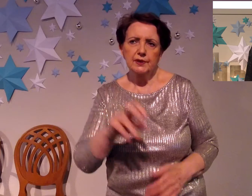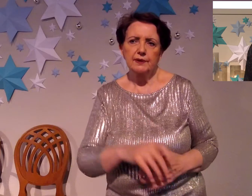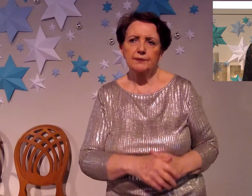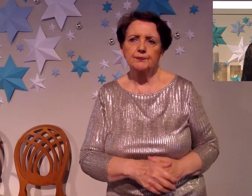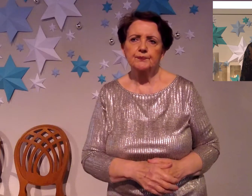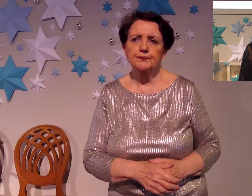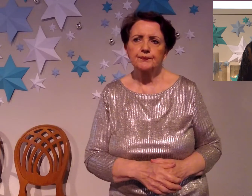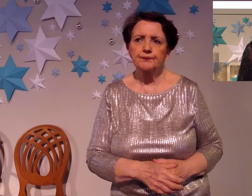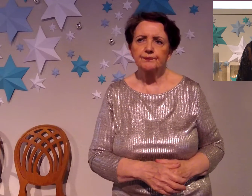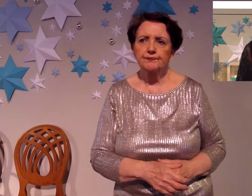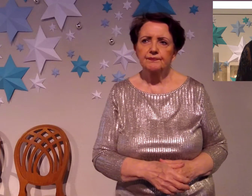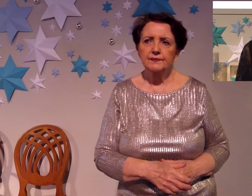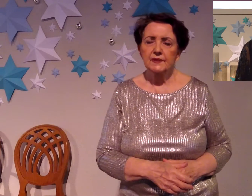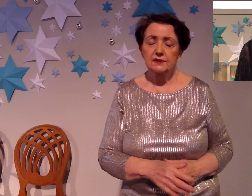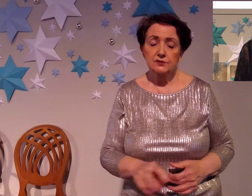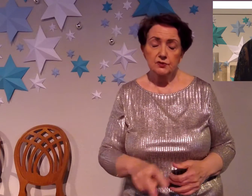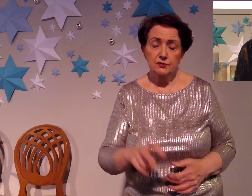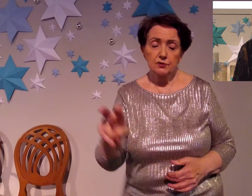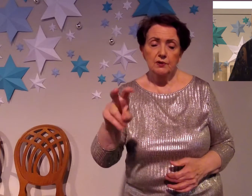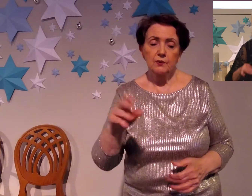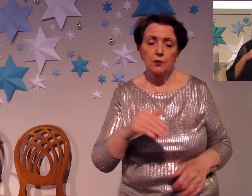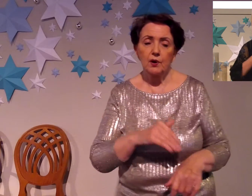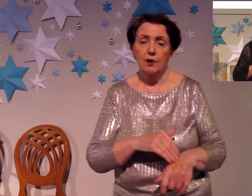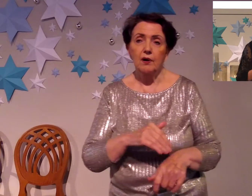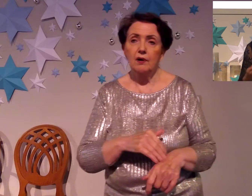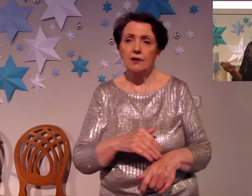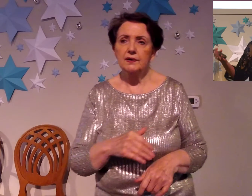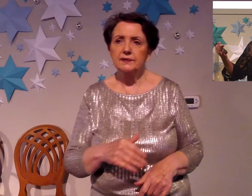the spiritual journey that we're on as